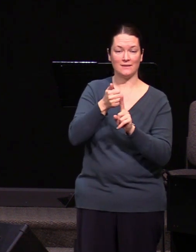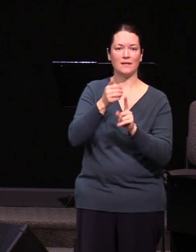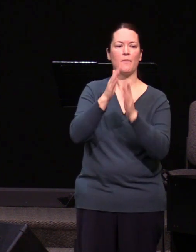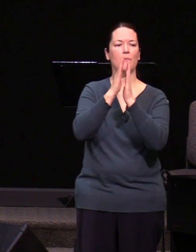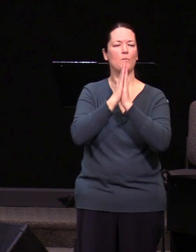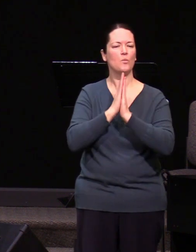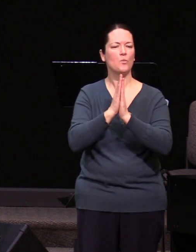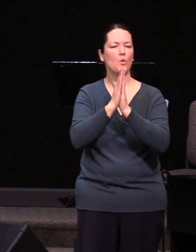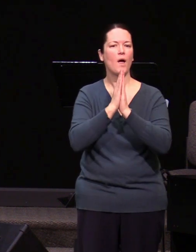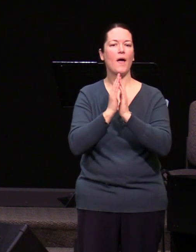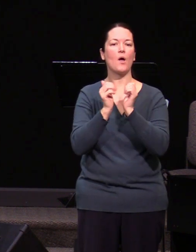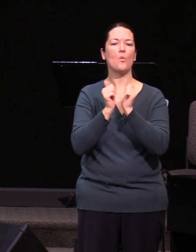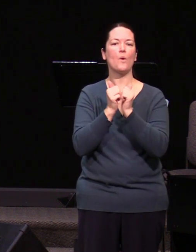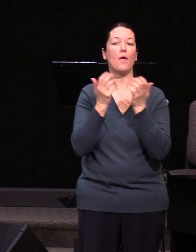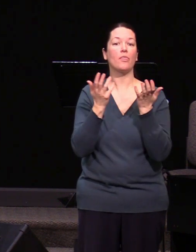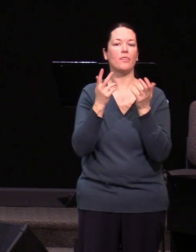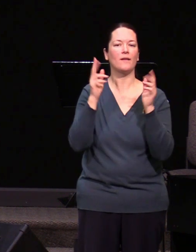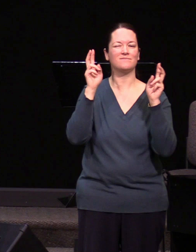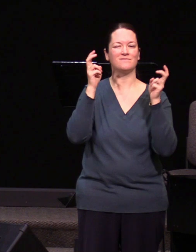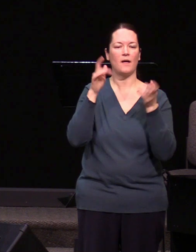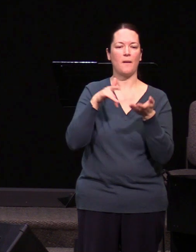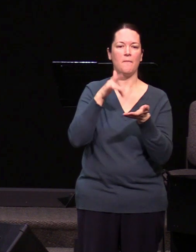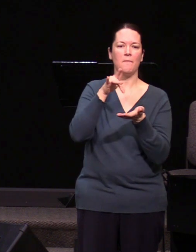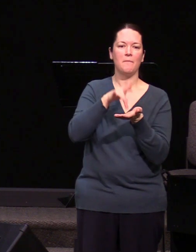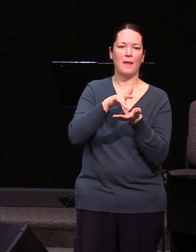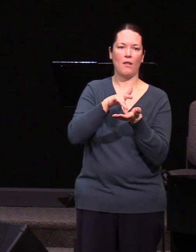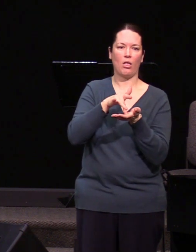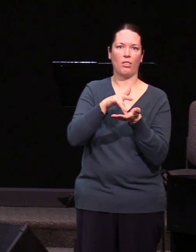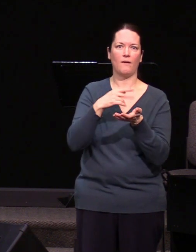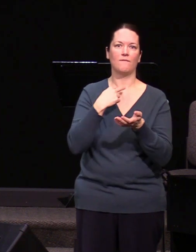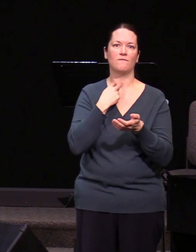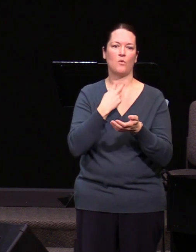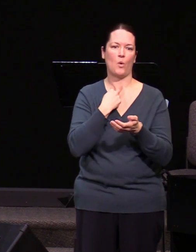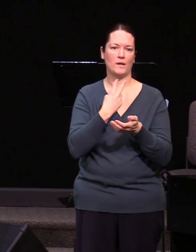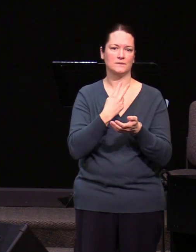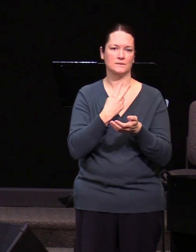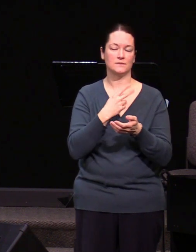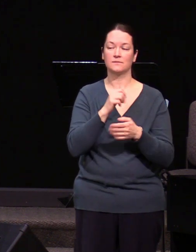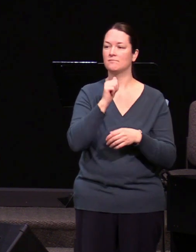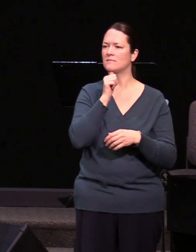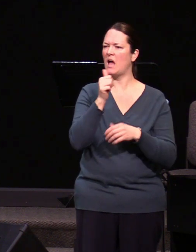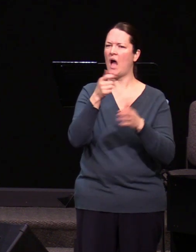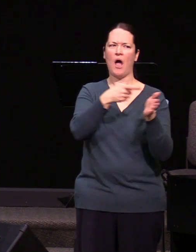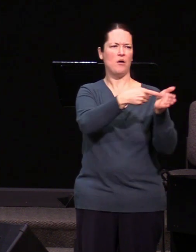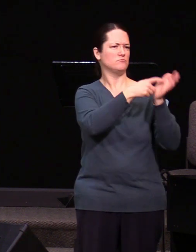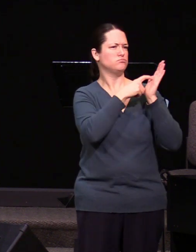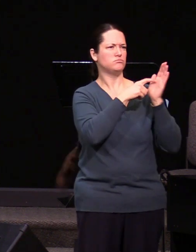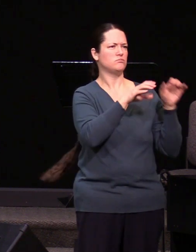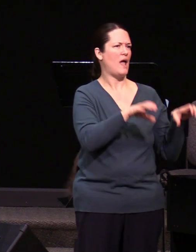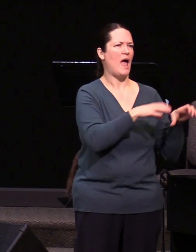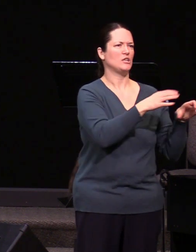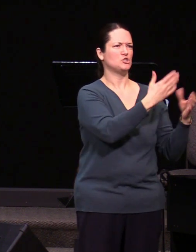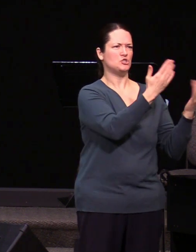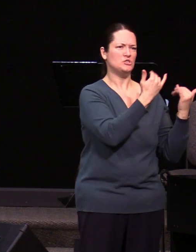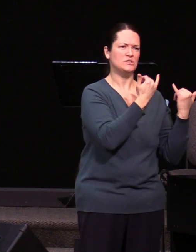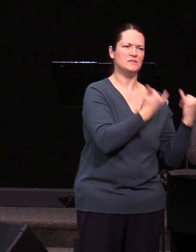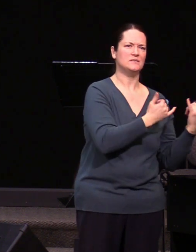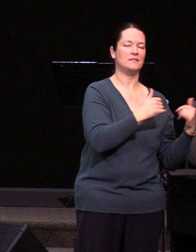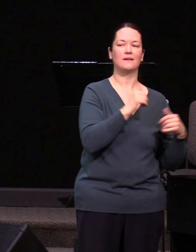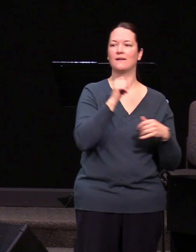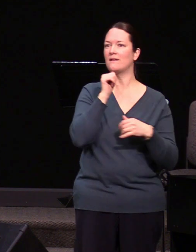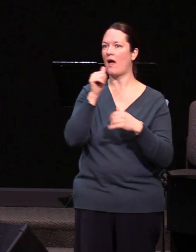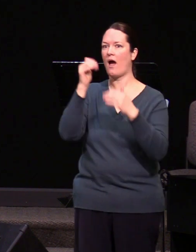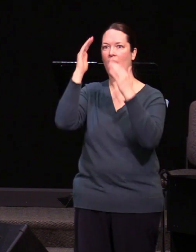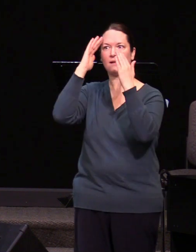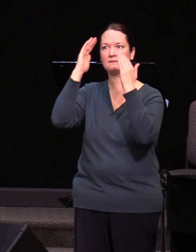with what he calls a middle voice. He doesn't demand action, nor does he expect